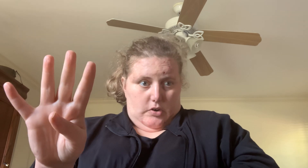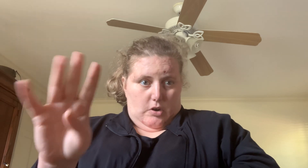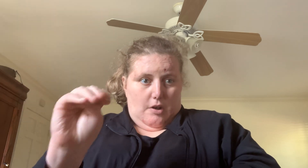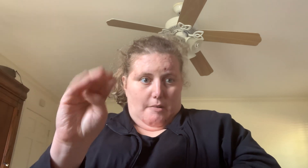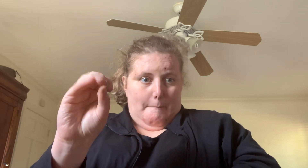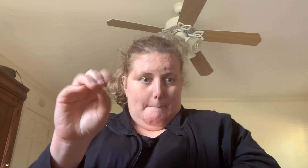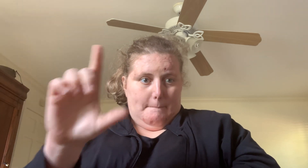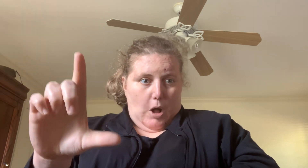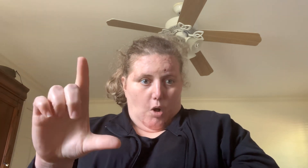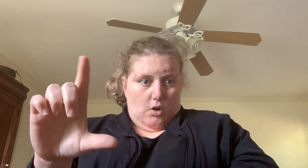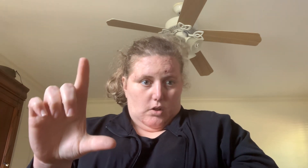moles of